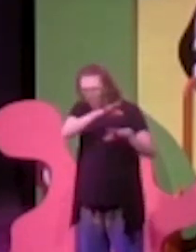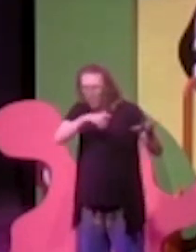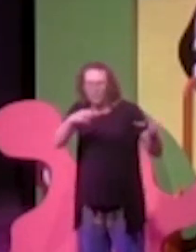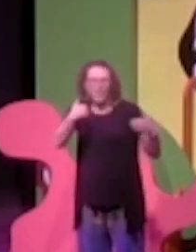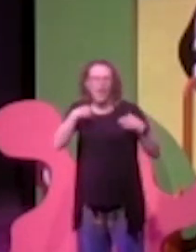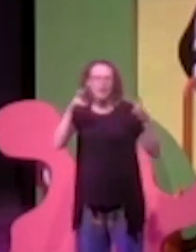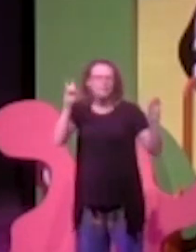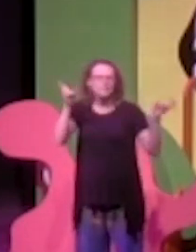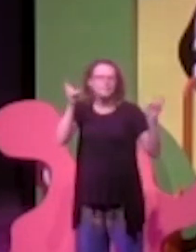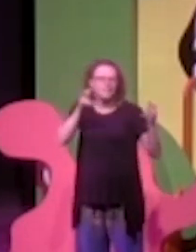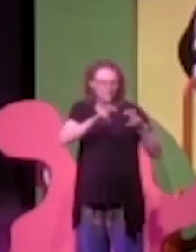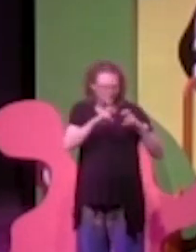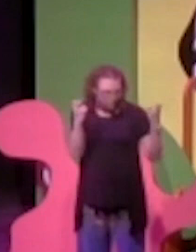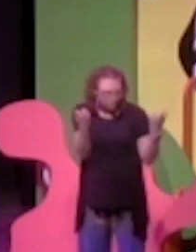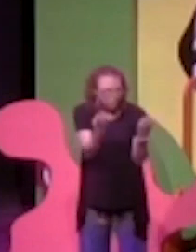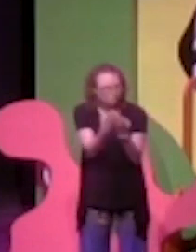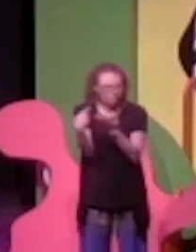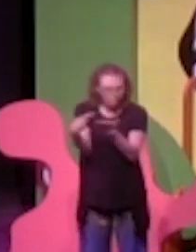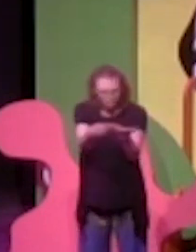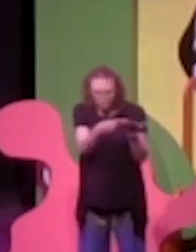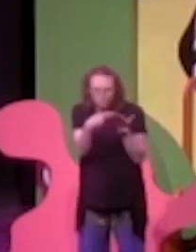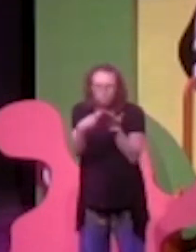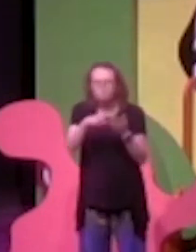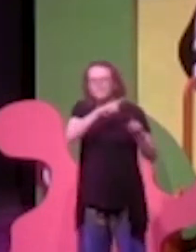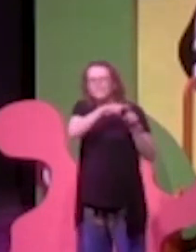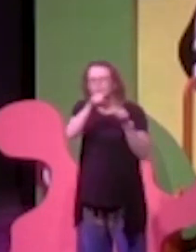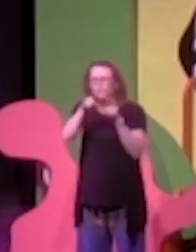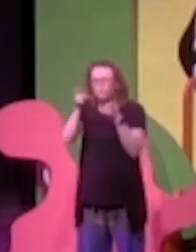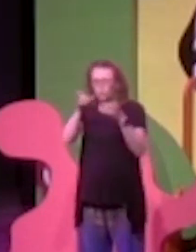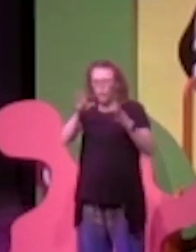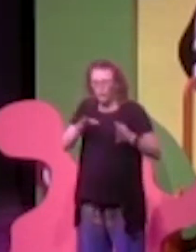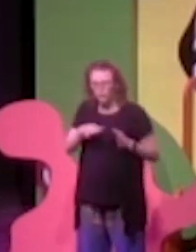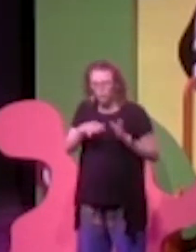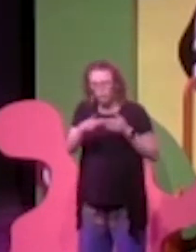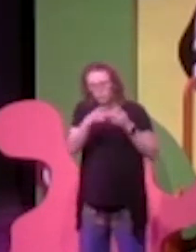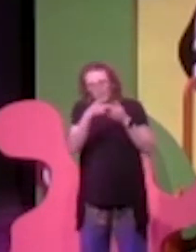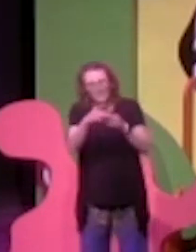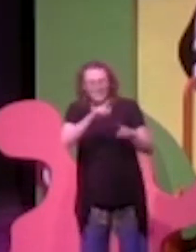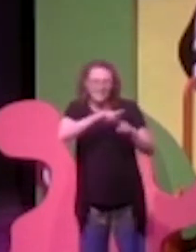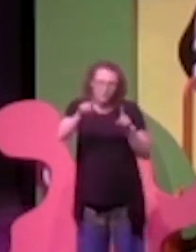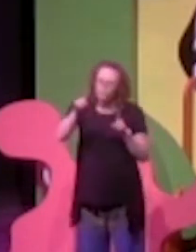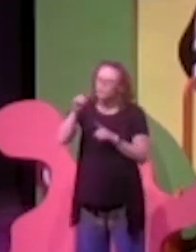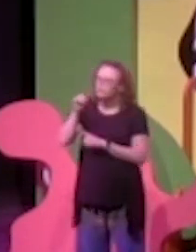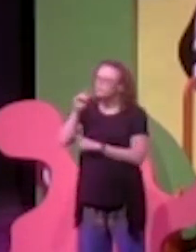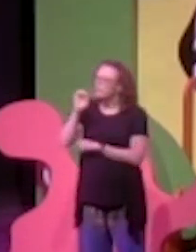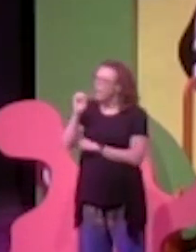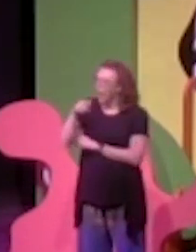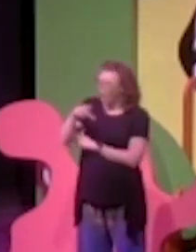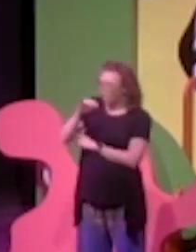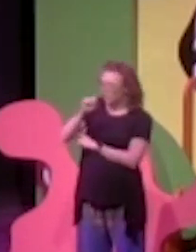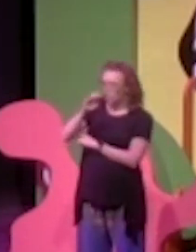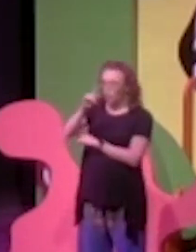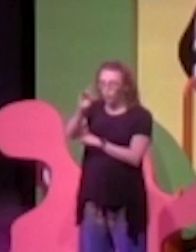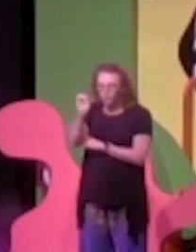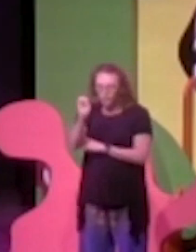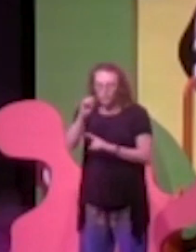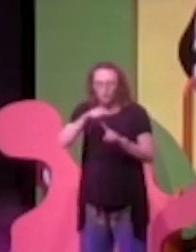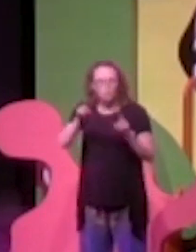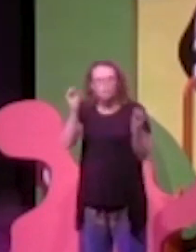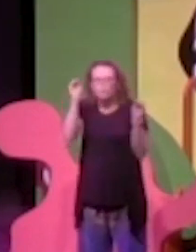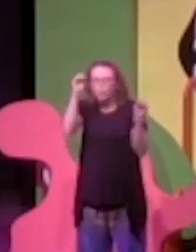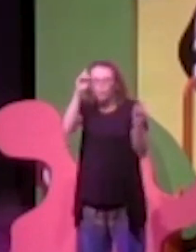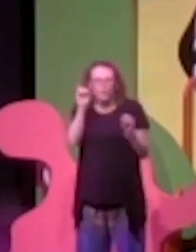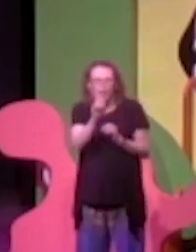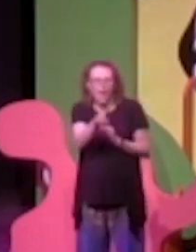all these diverse directors direct different episodes, and they were talking to them about their careers. Nobody asked a single question about how did arts come into your